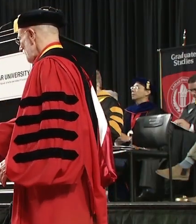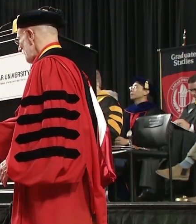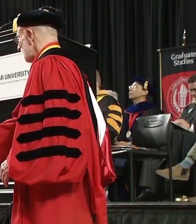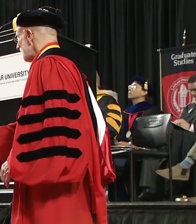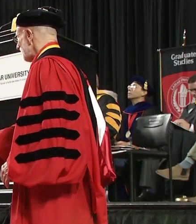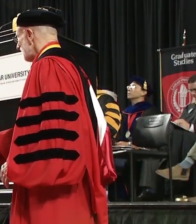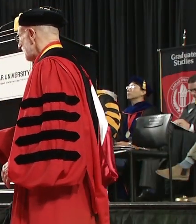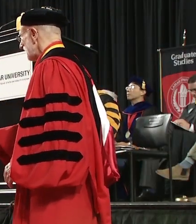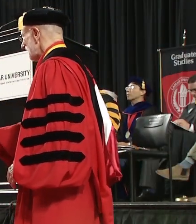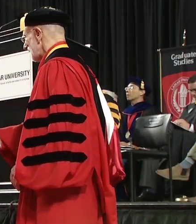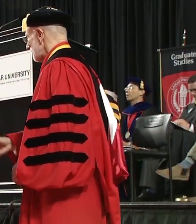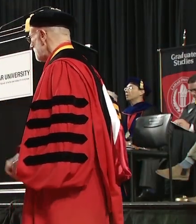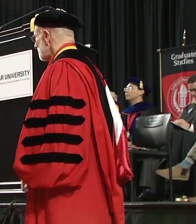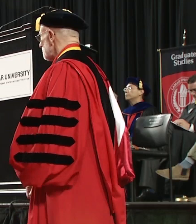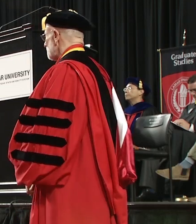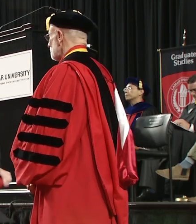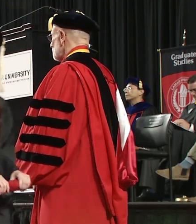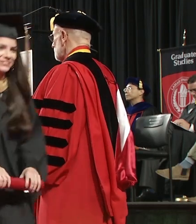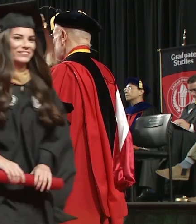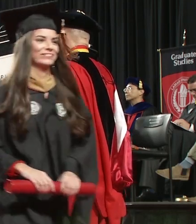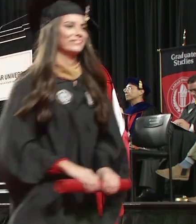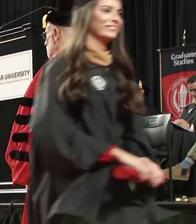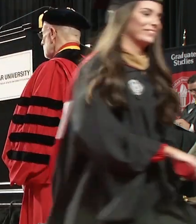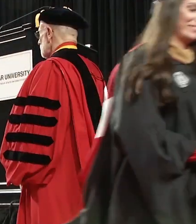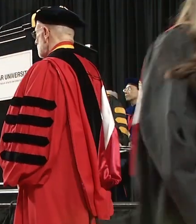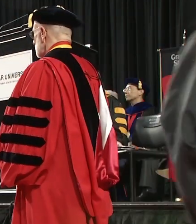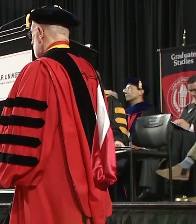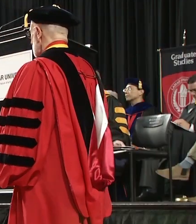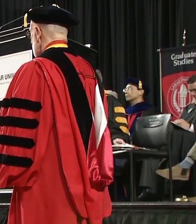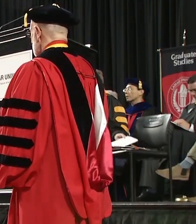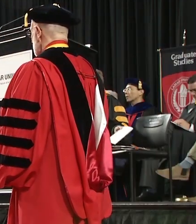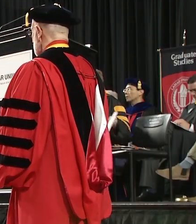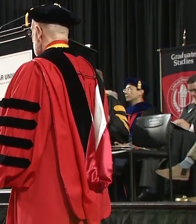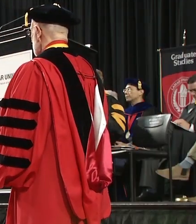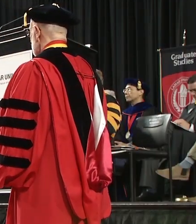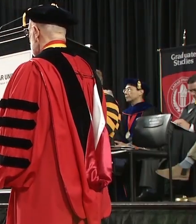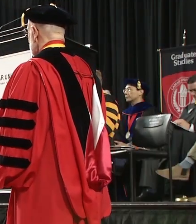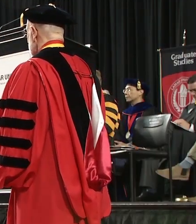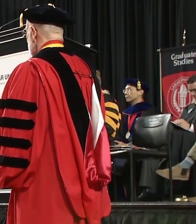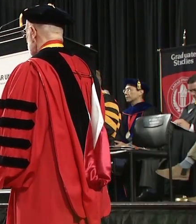Santosh Adhikari, Beta Gamma Sigma.